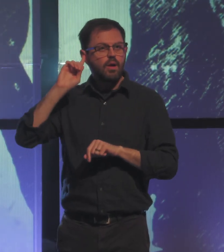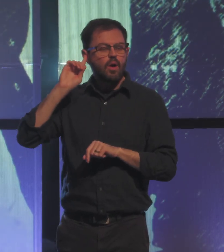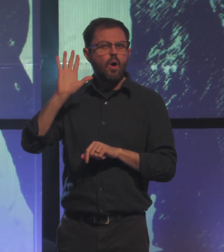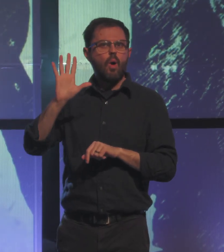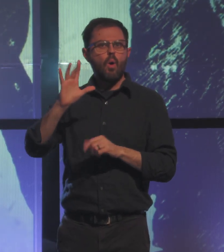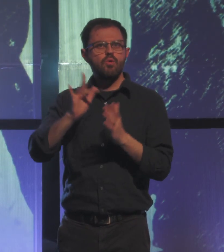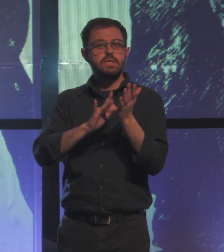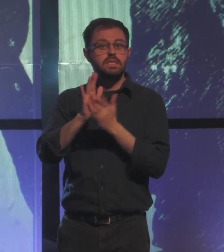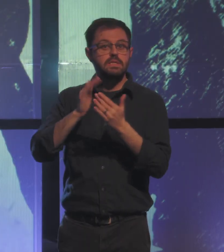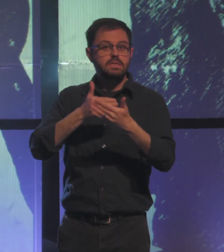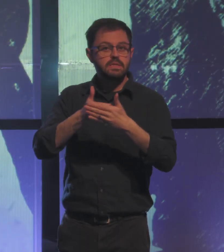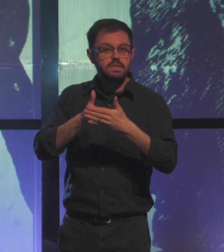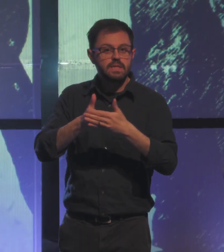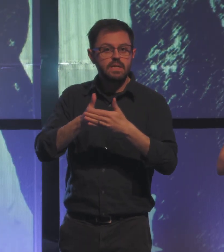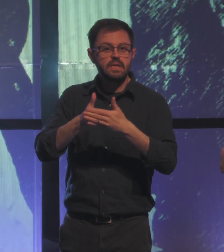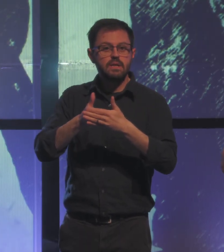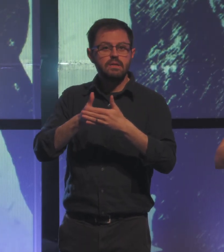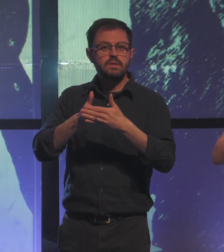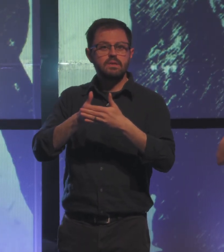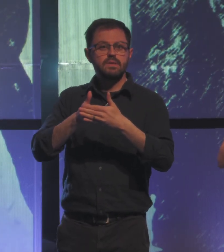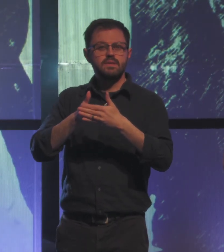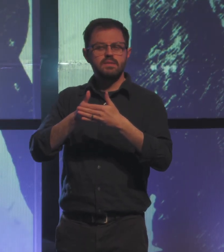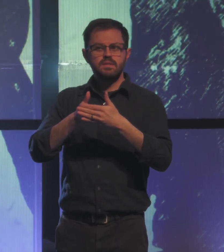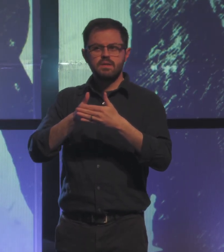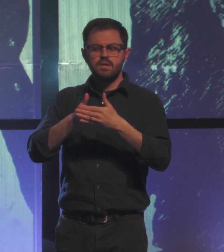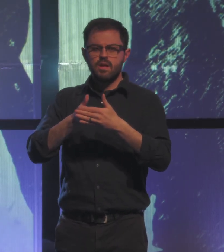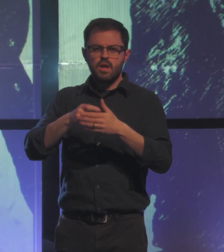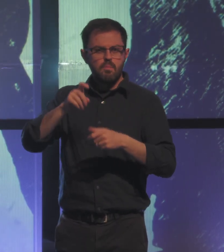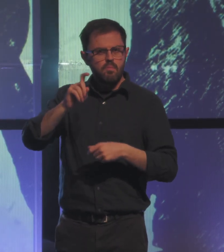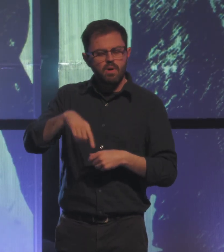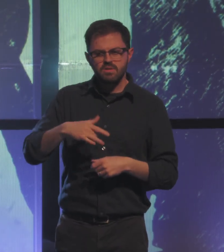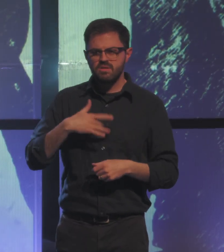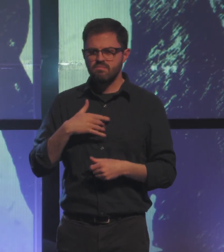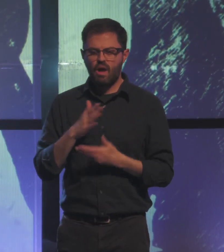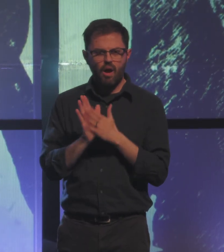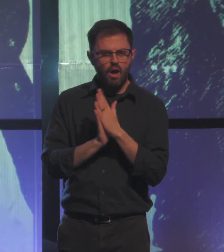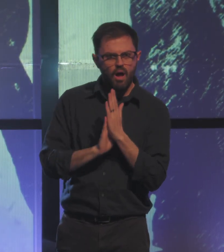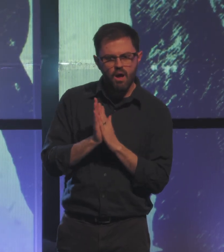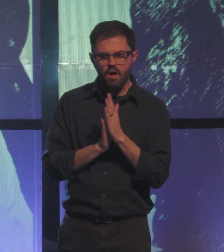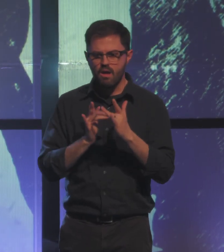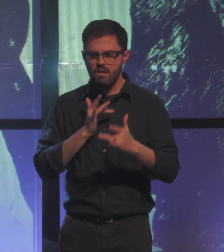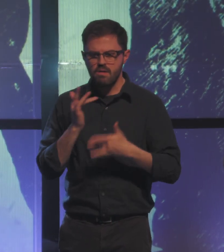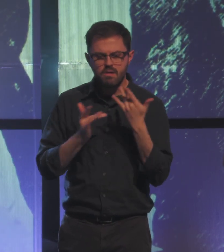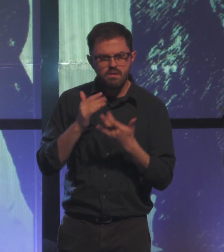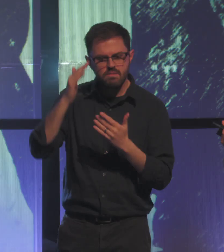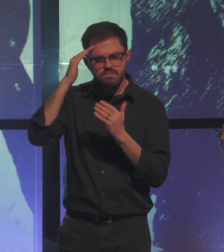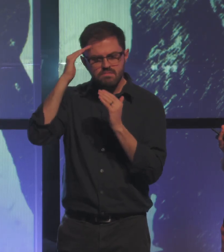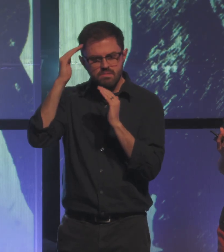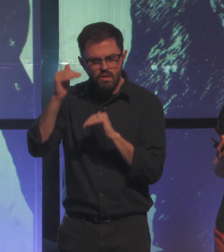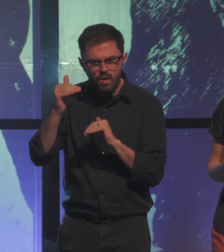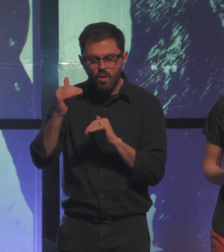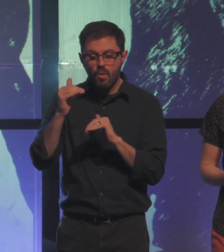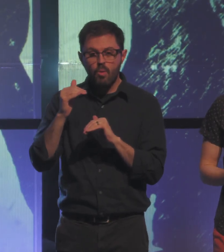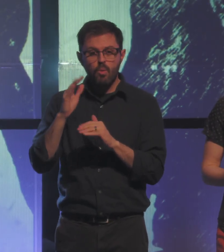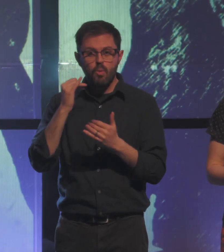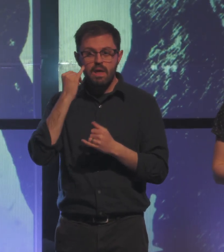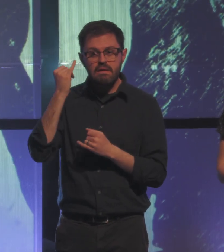close by. The energy that he started to feel, the hope, the anticipation, the what